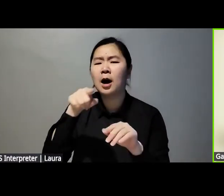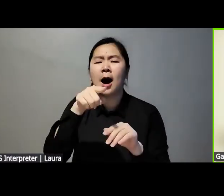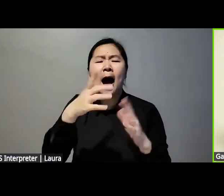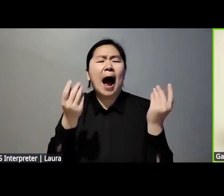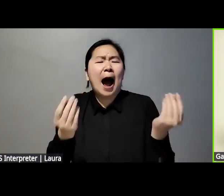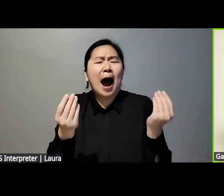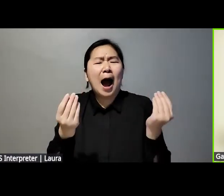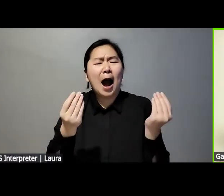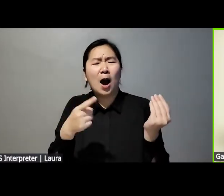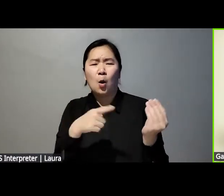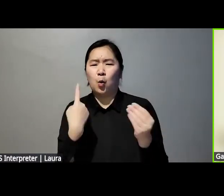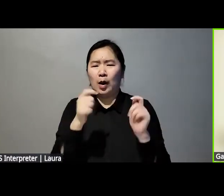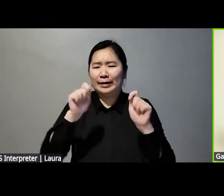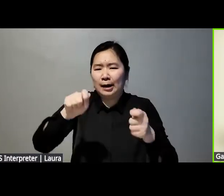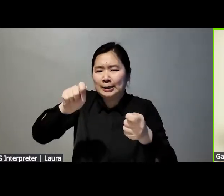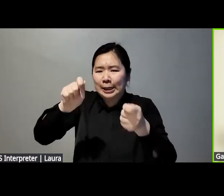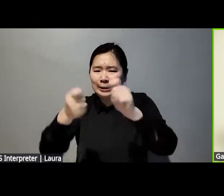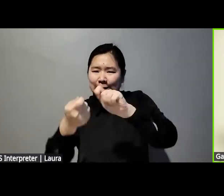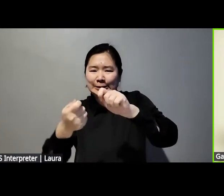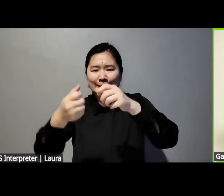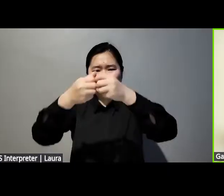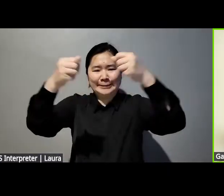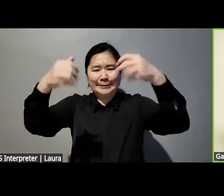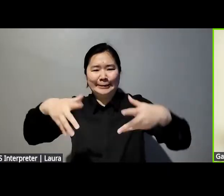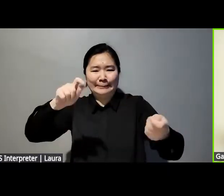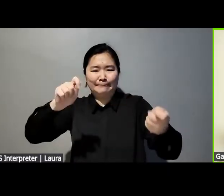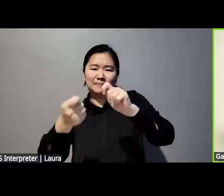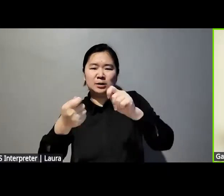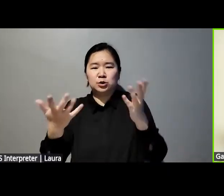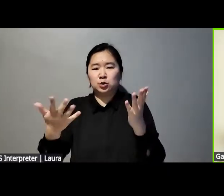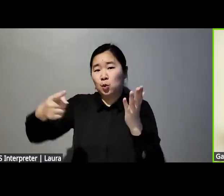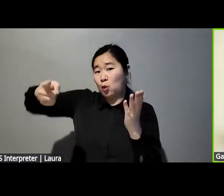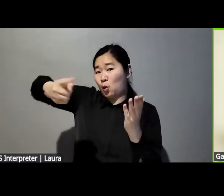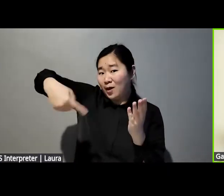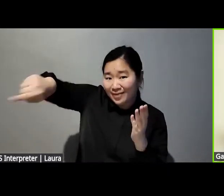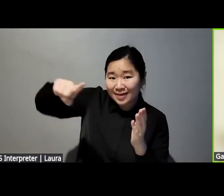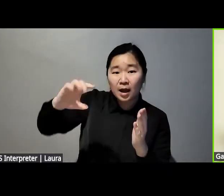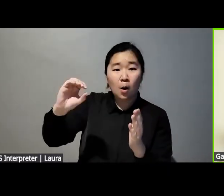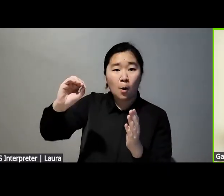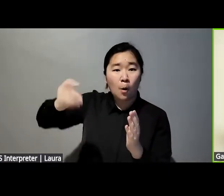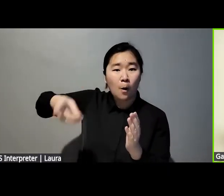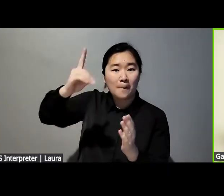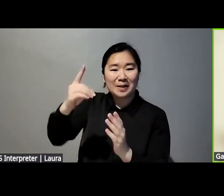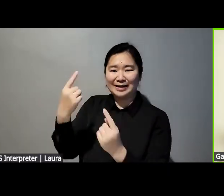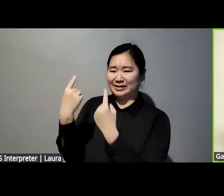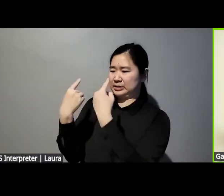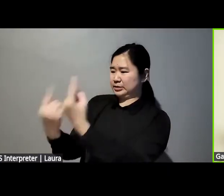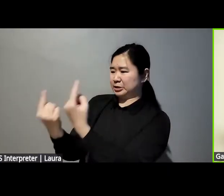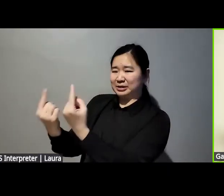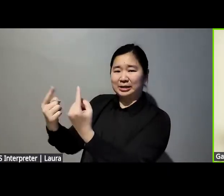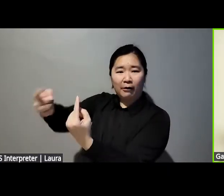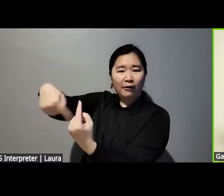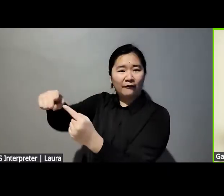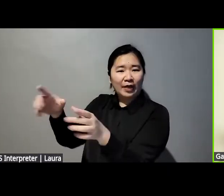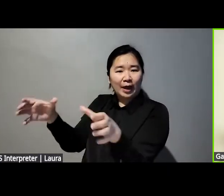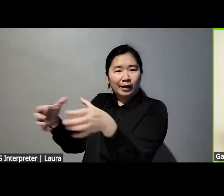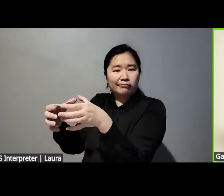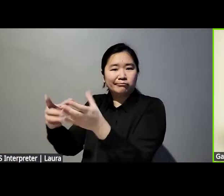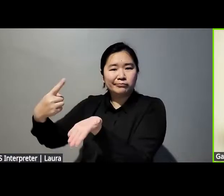identified some crucial aspects of structural tension in trying to answer this